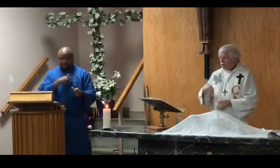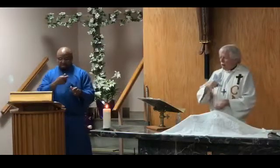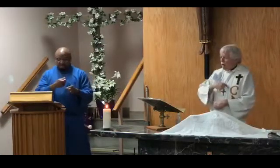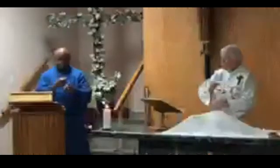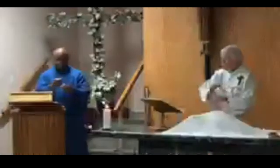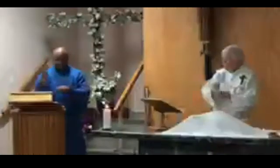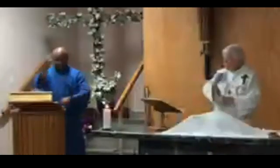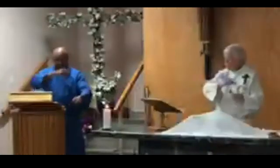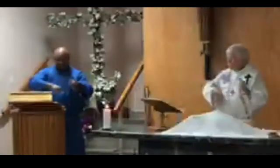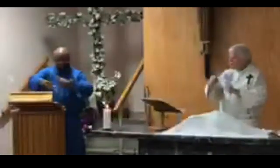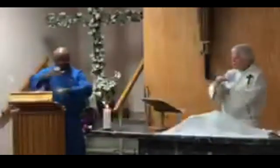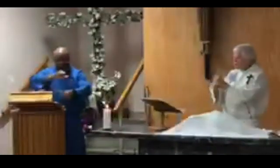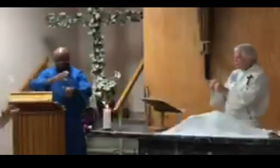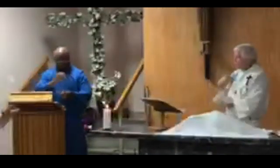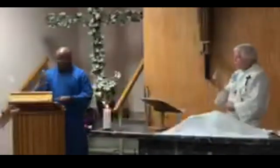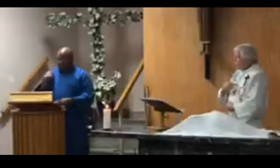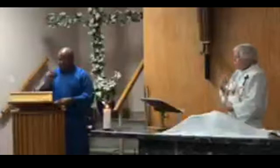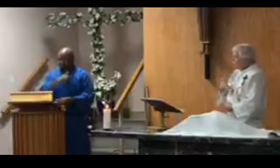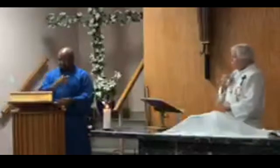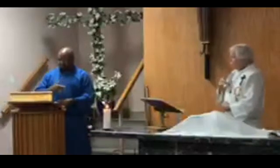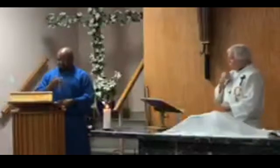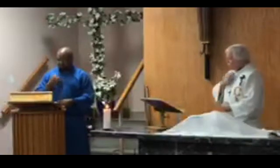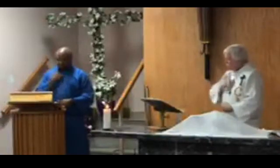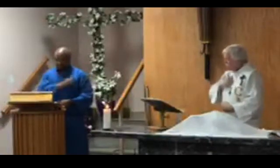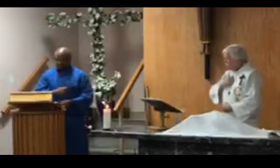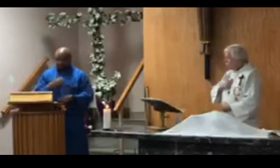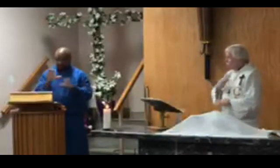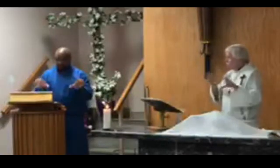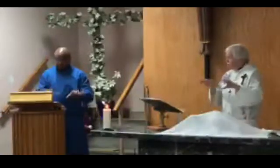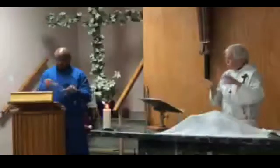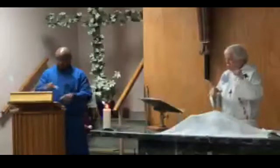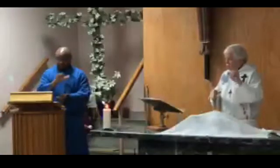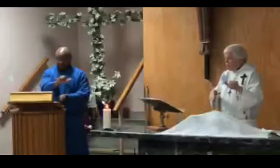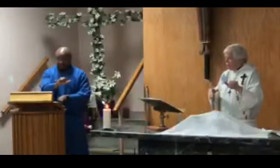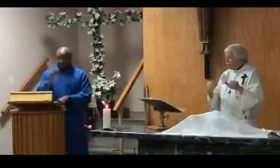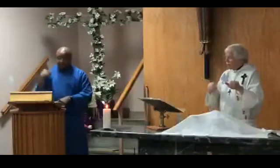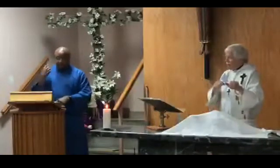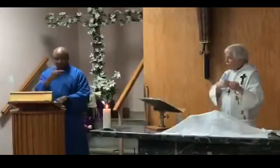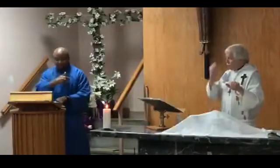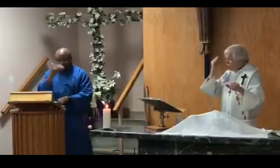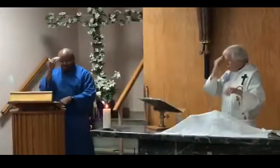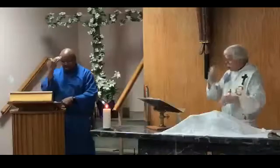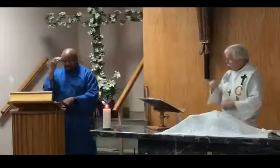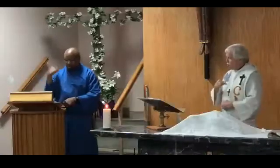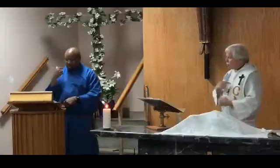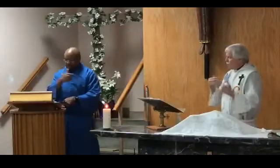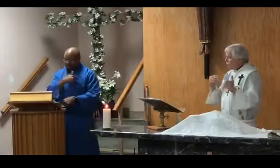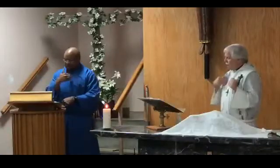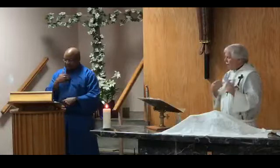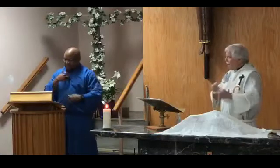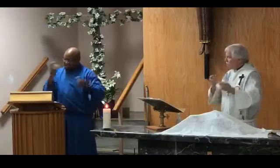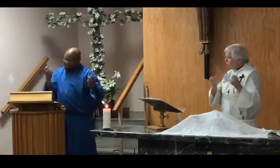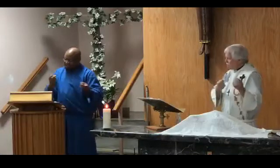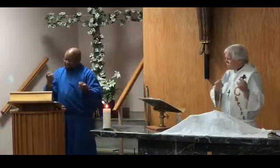don't. We hurt each other, and we feel sorry for doing that, and we know that